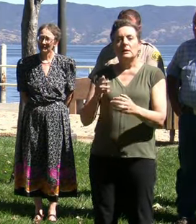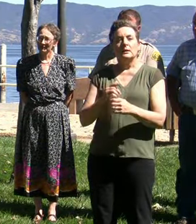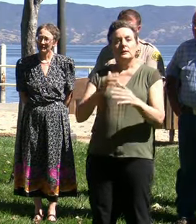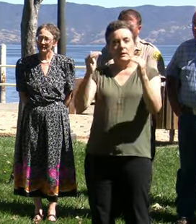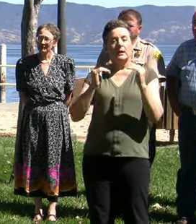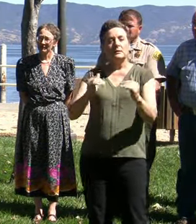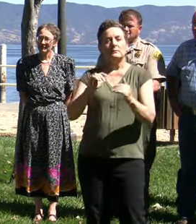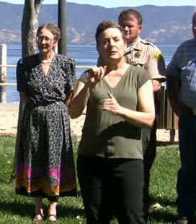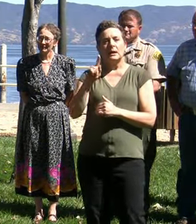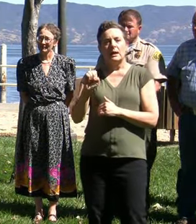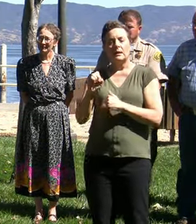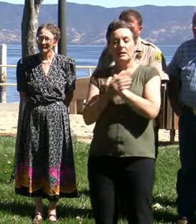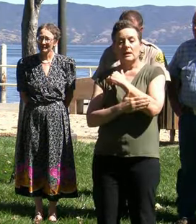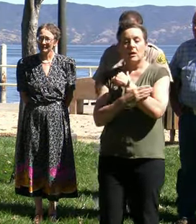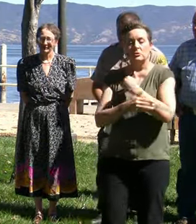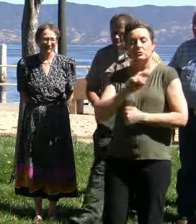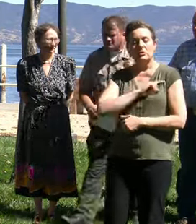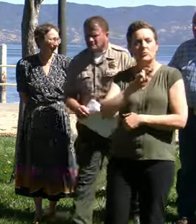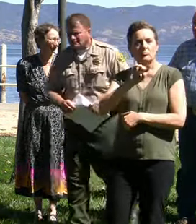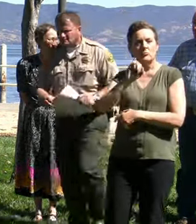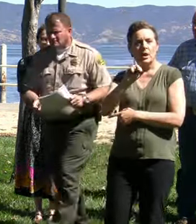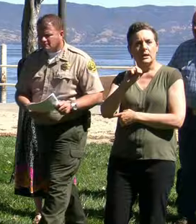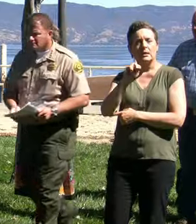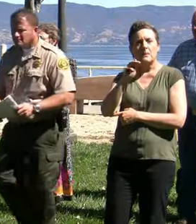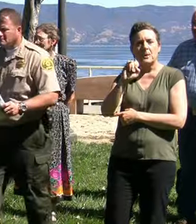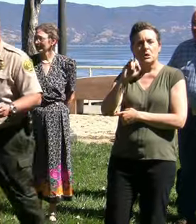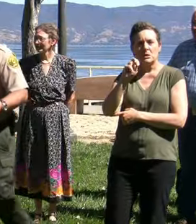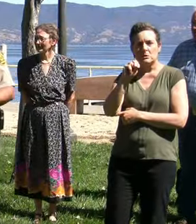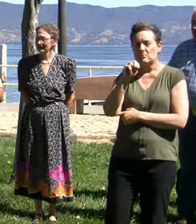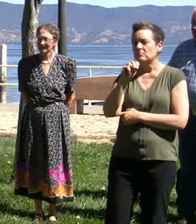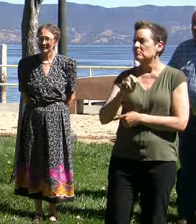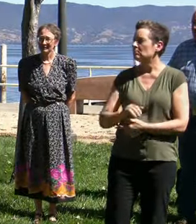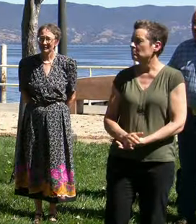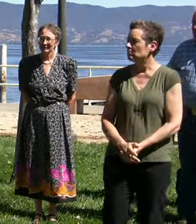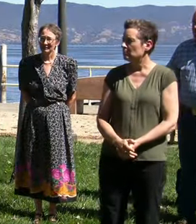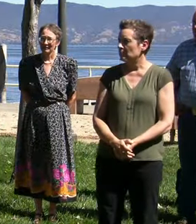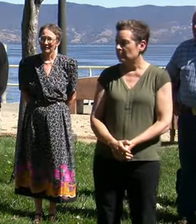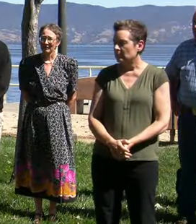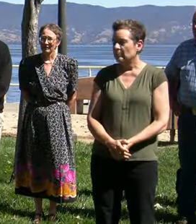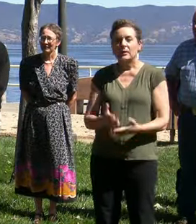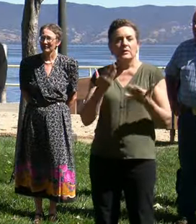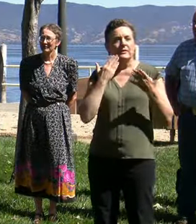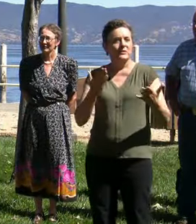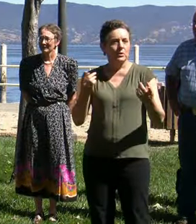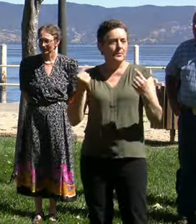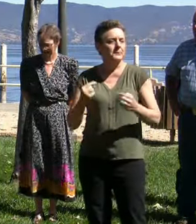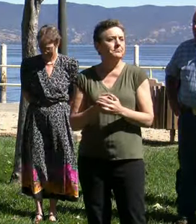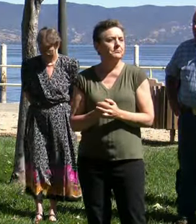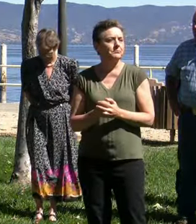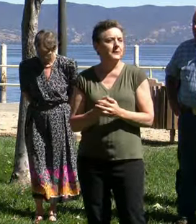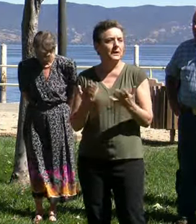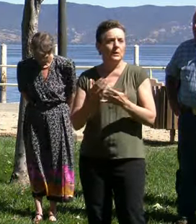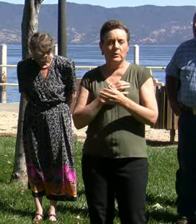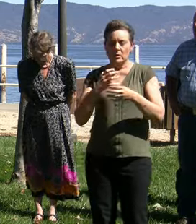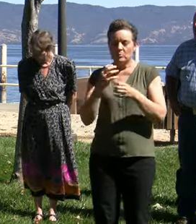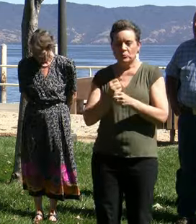Speaker is Lake County Sheriff Brian Martin. Thank you for being here. Here with a brief